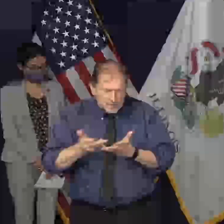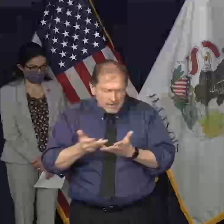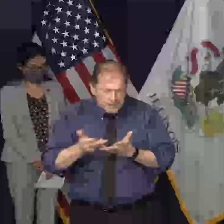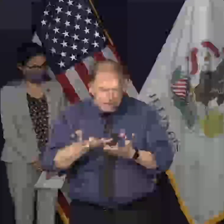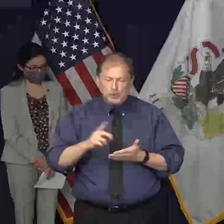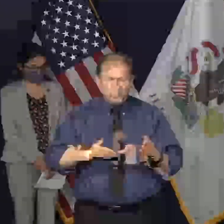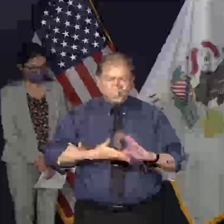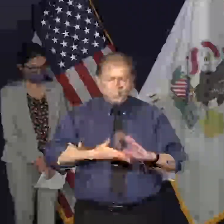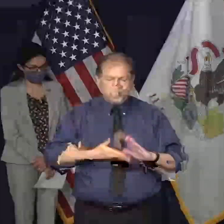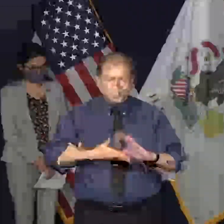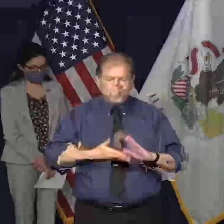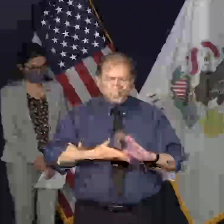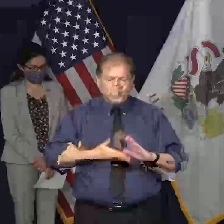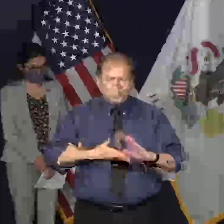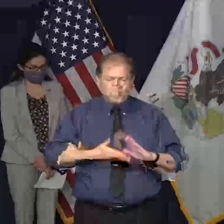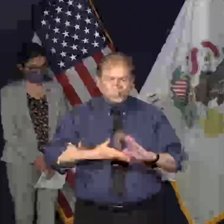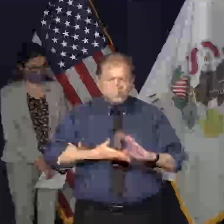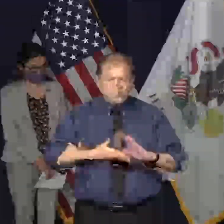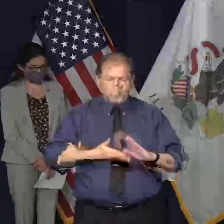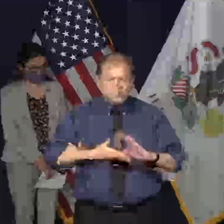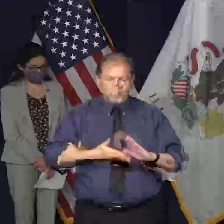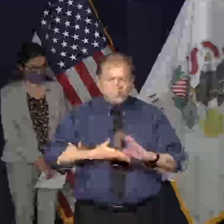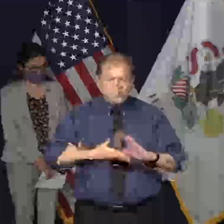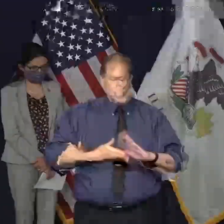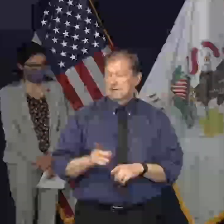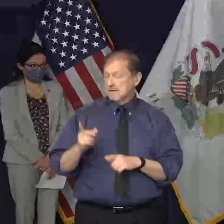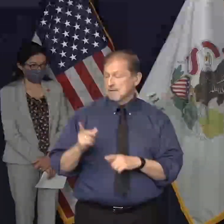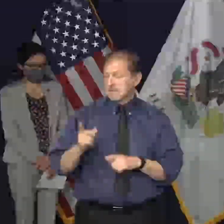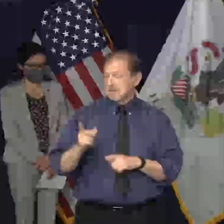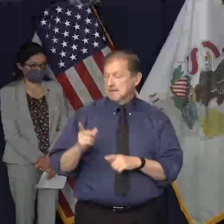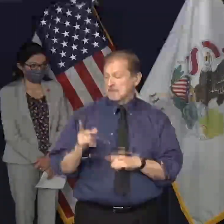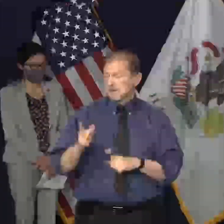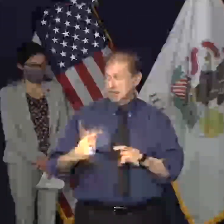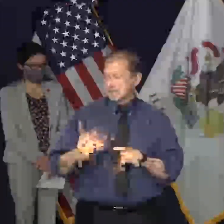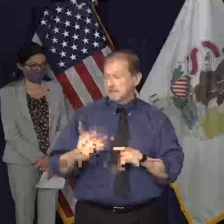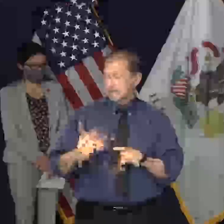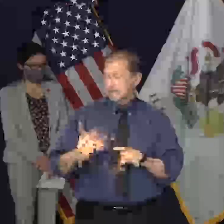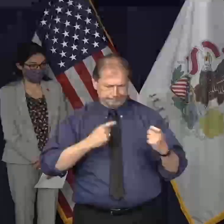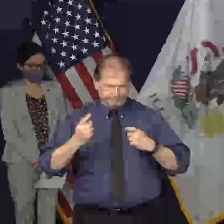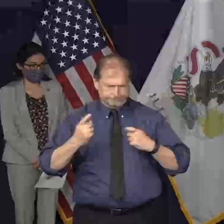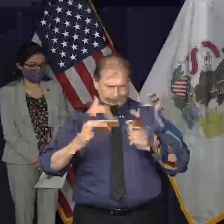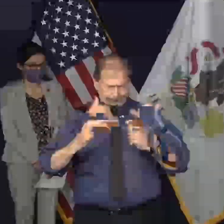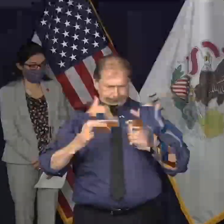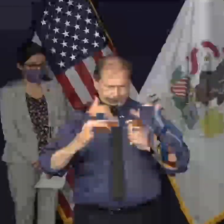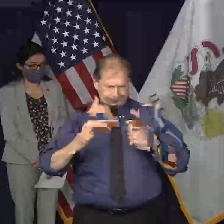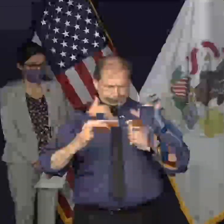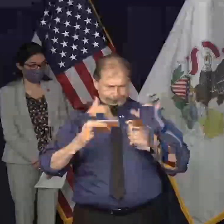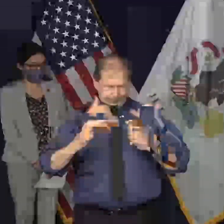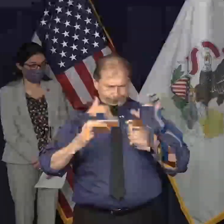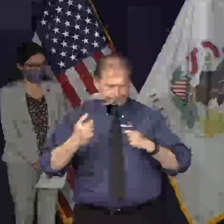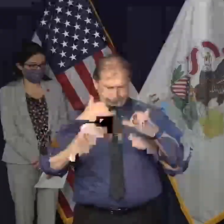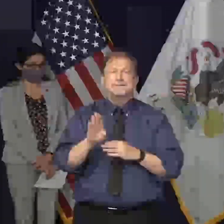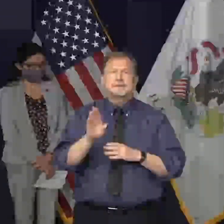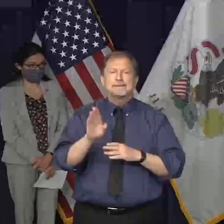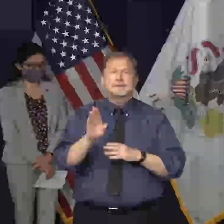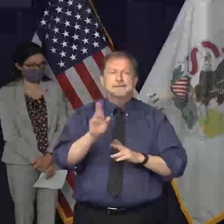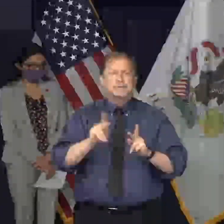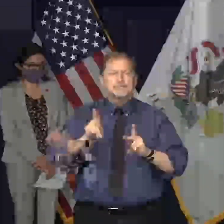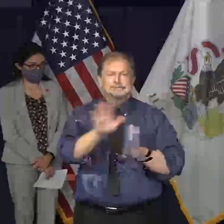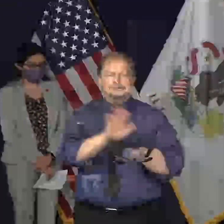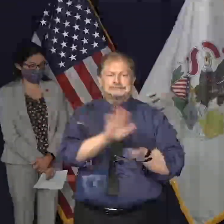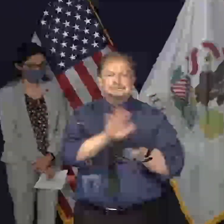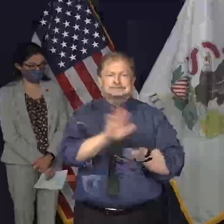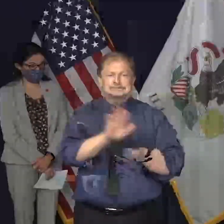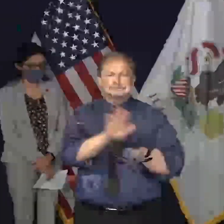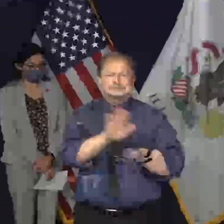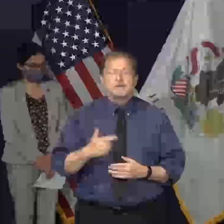few weeks, we have received thousands of inquiries from Illinois business owners across Illinois. This is why we activated